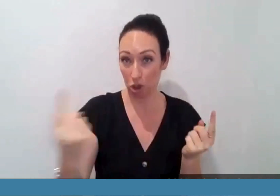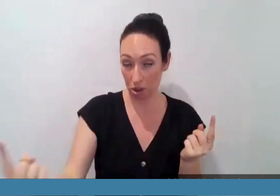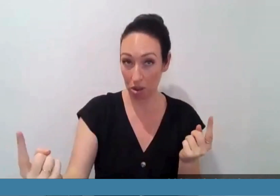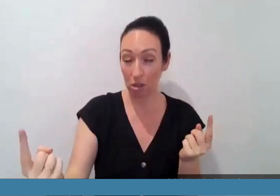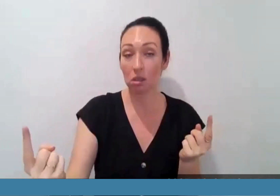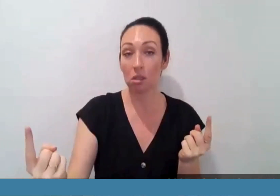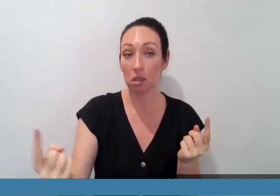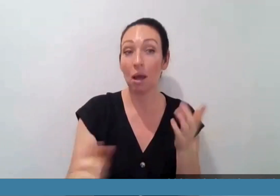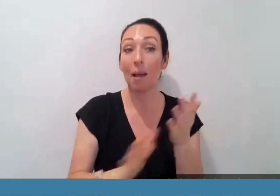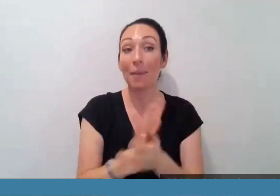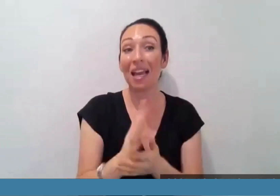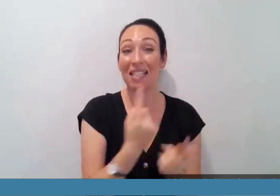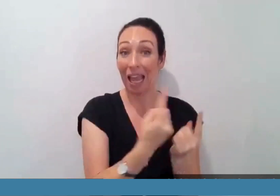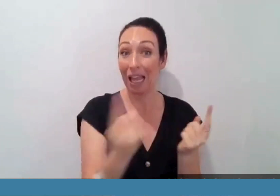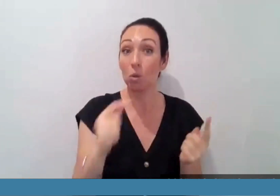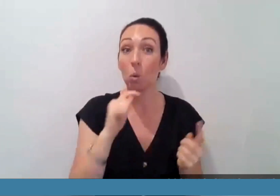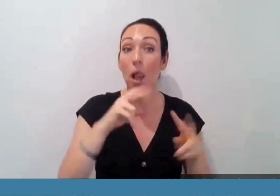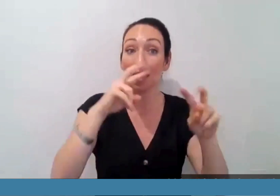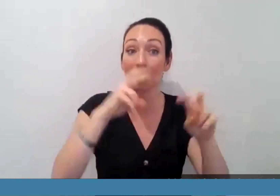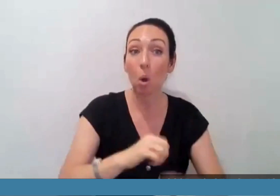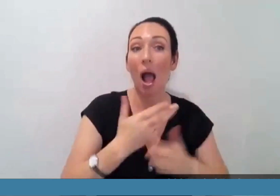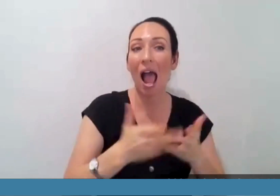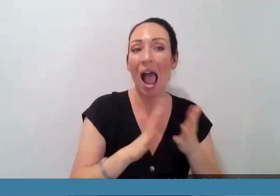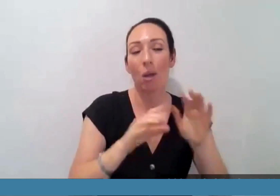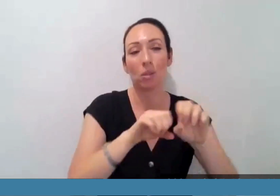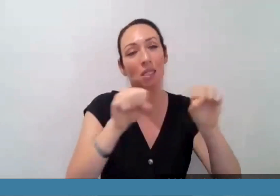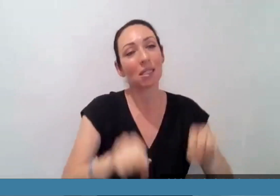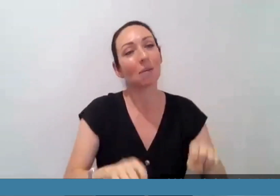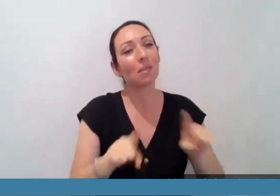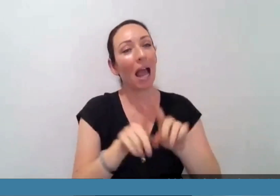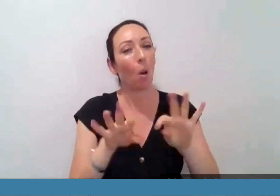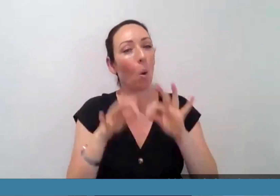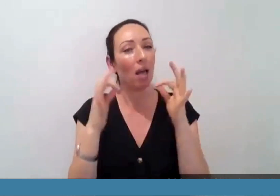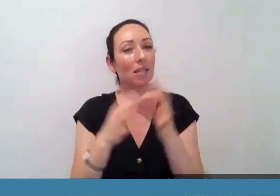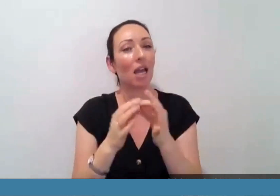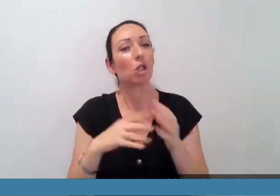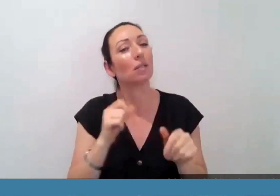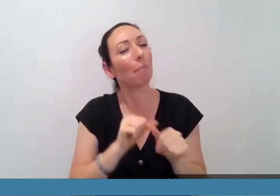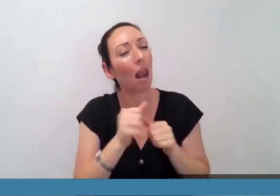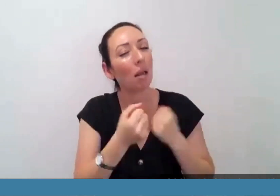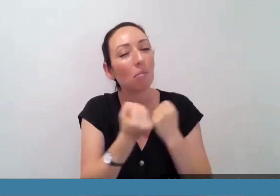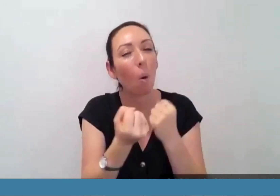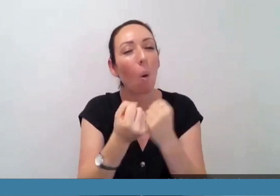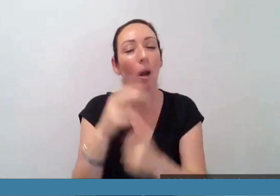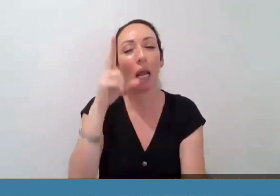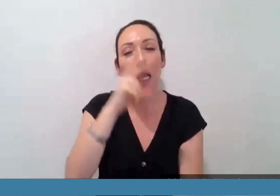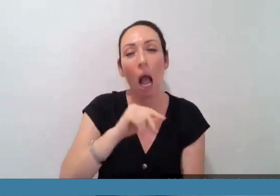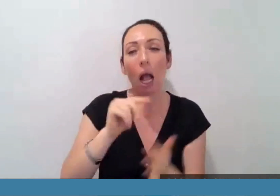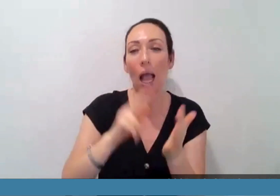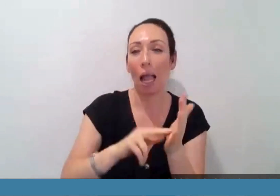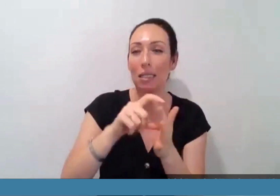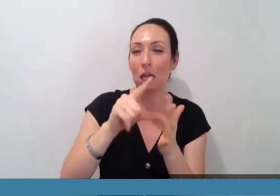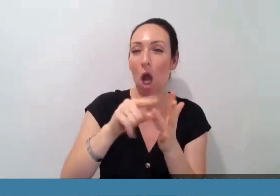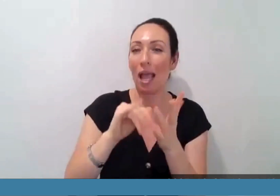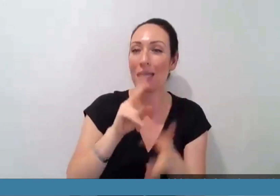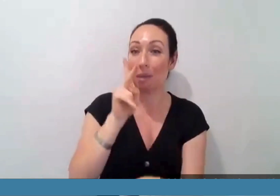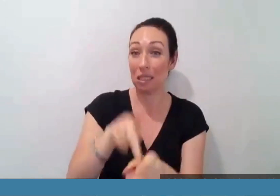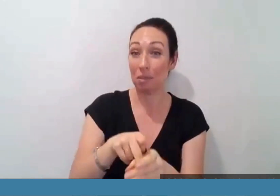explore how systems and organisations can better support young NDIS participants, so aged 15